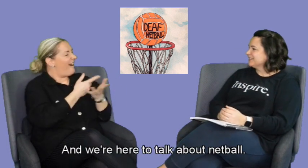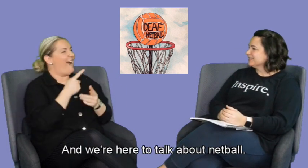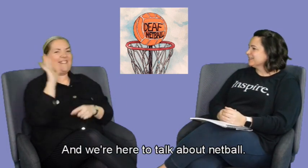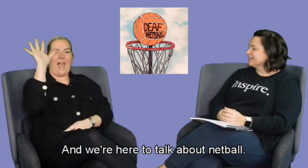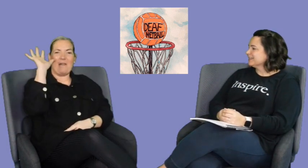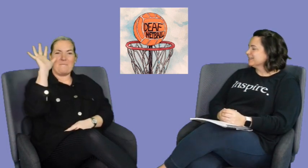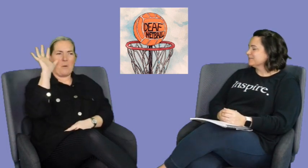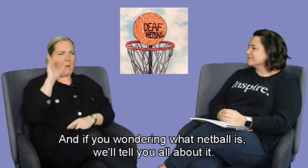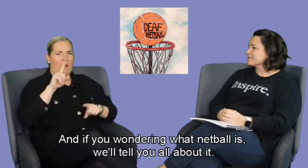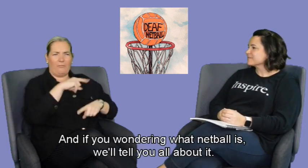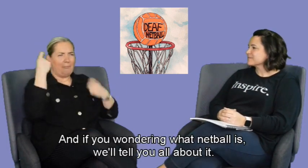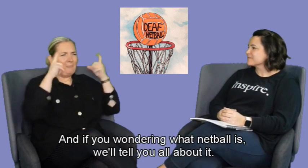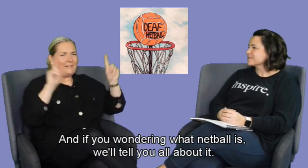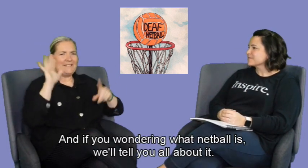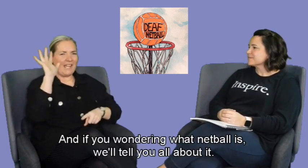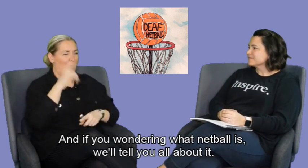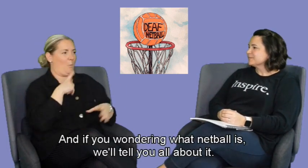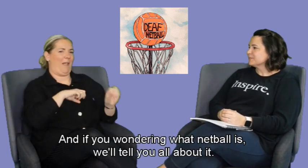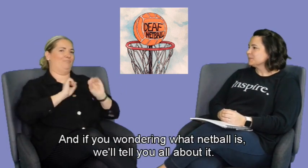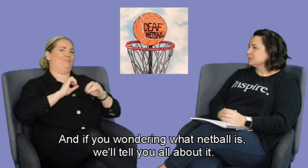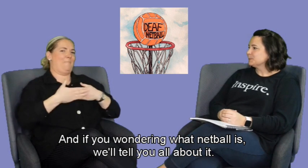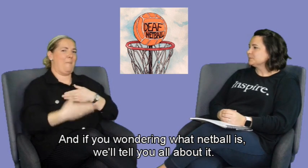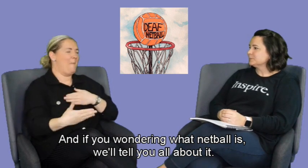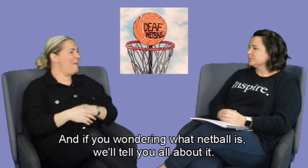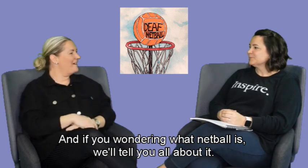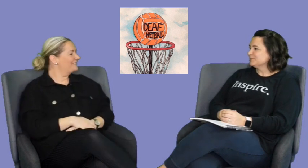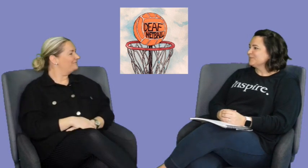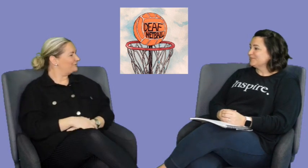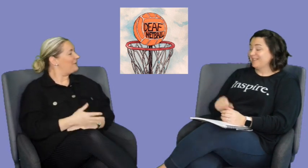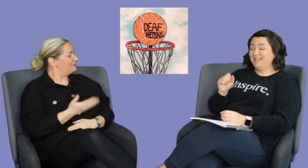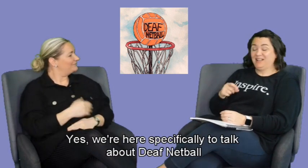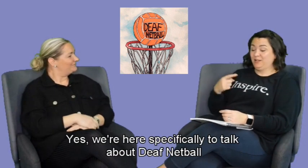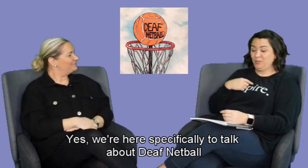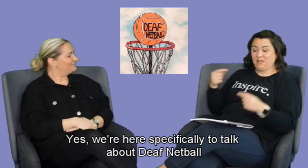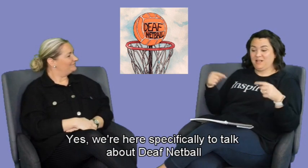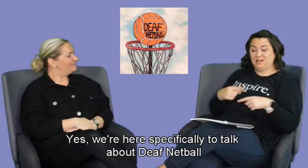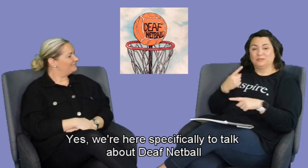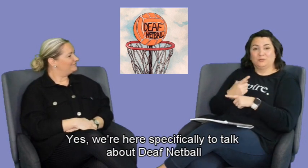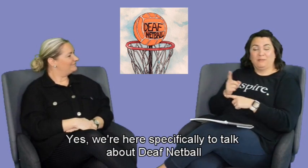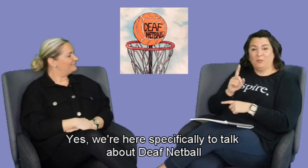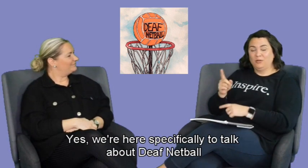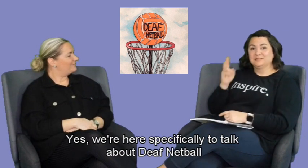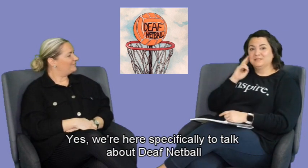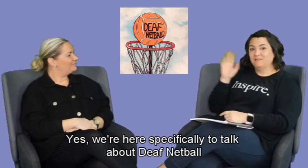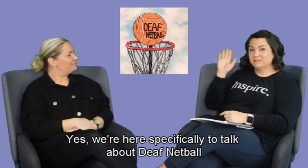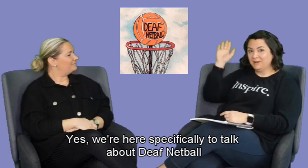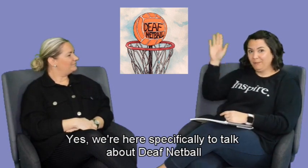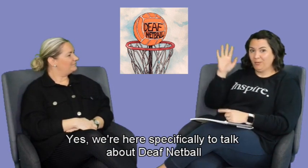netball. And if you're wondering what netball is, we'll tell you all about it. Yes, we're here specifically to talk about Deaf